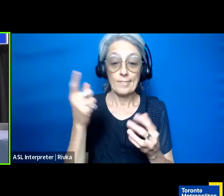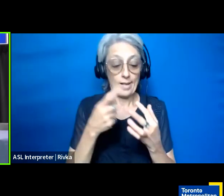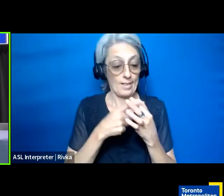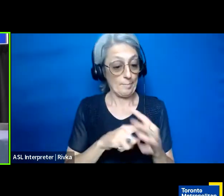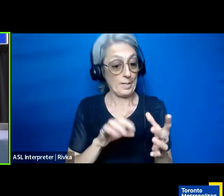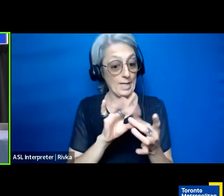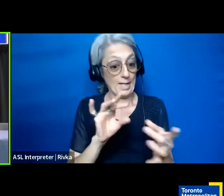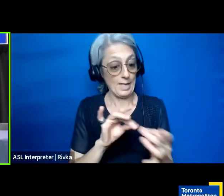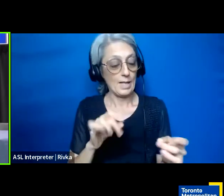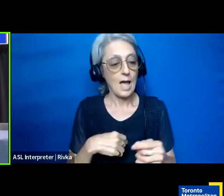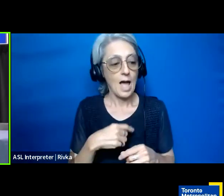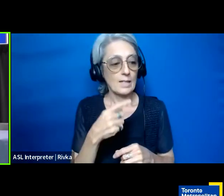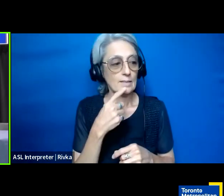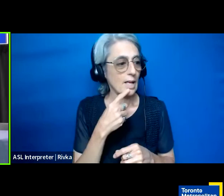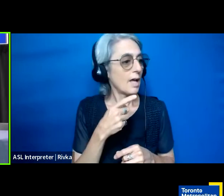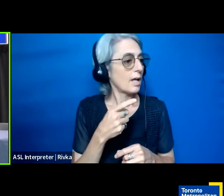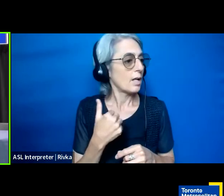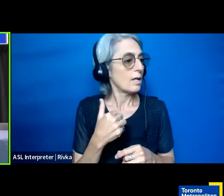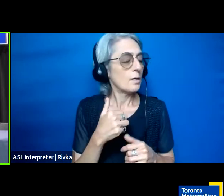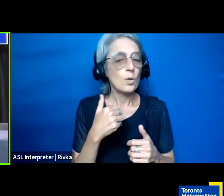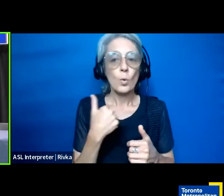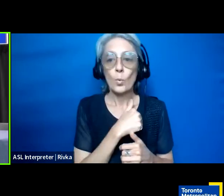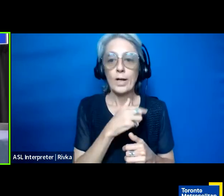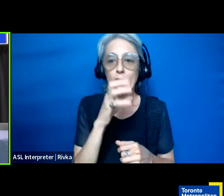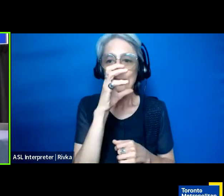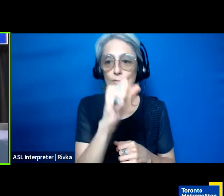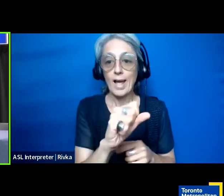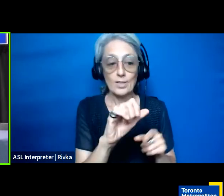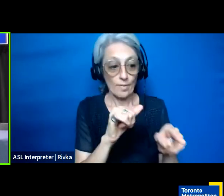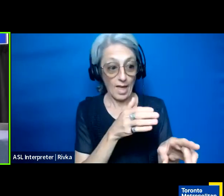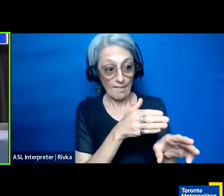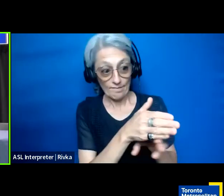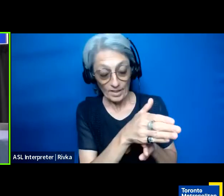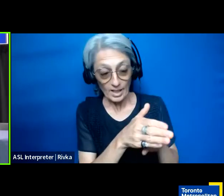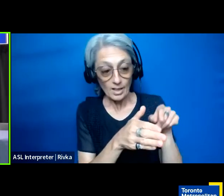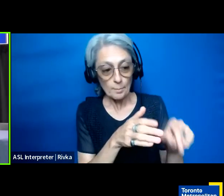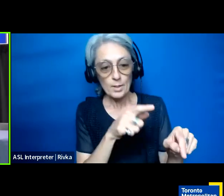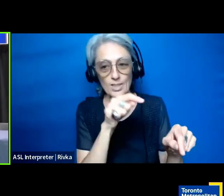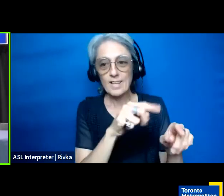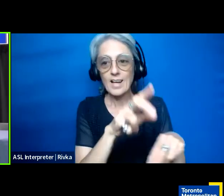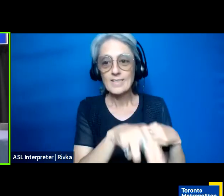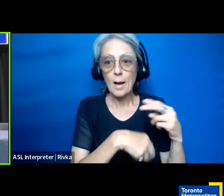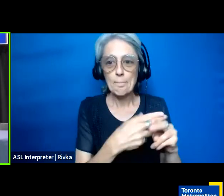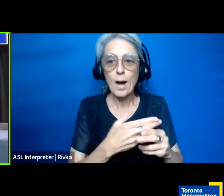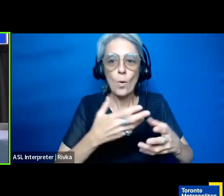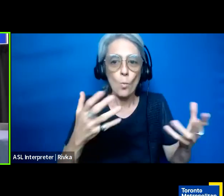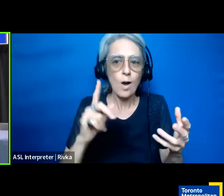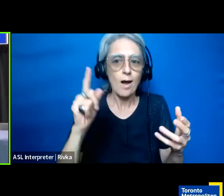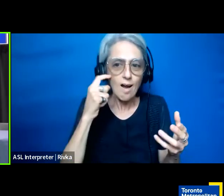this field because it is about what governments do, not